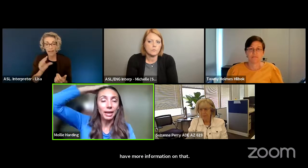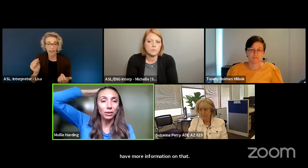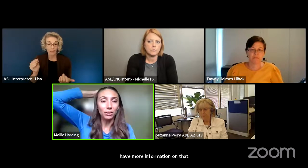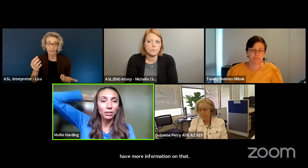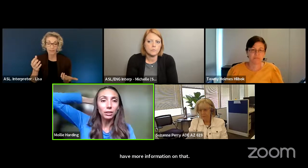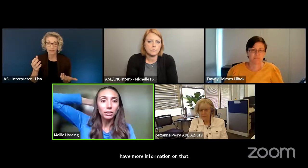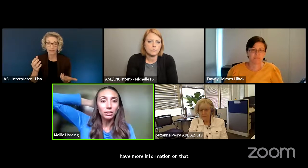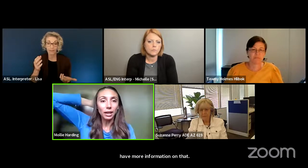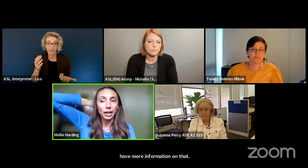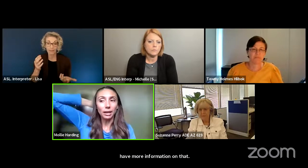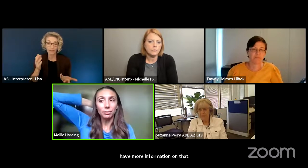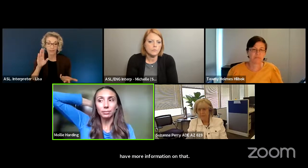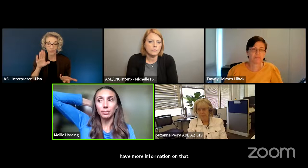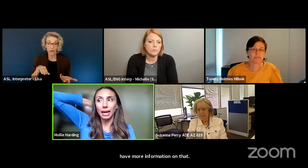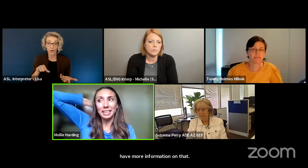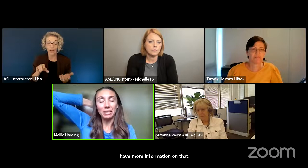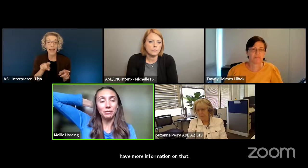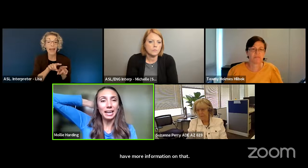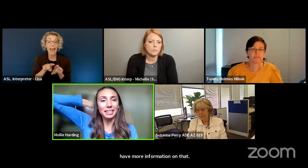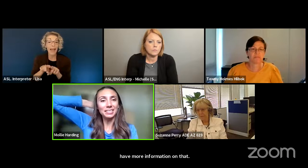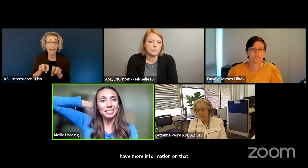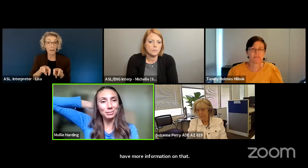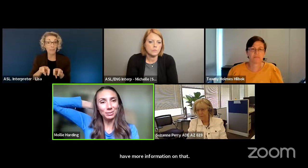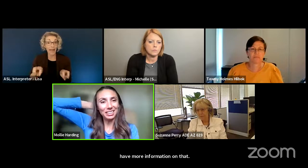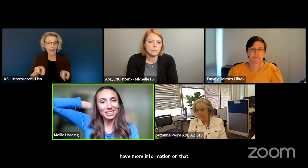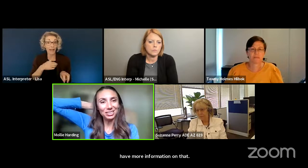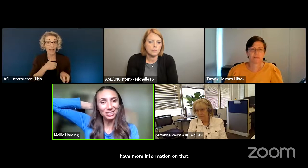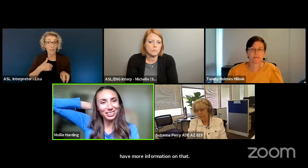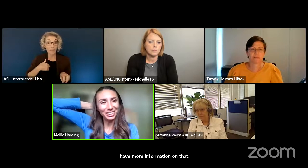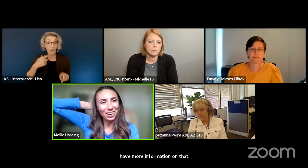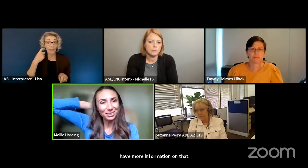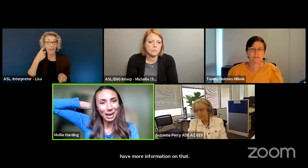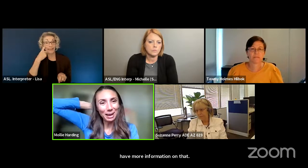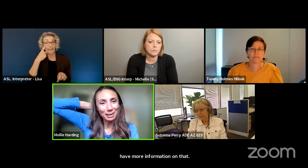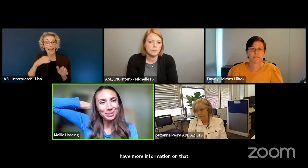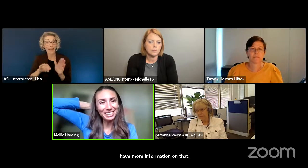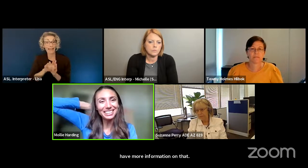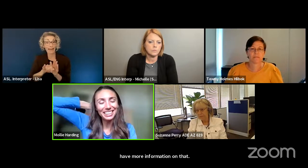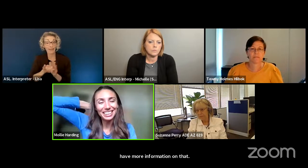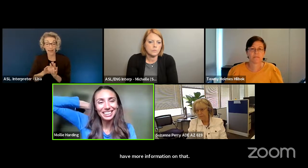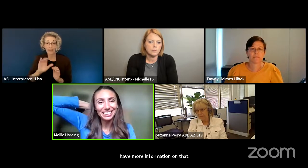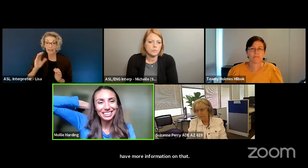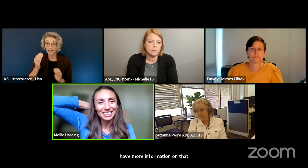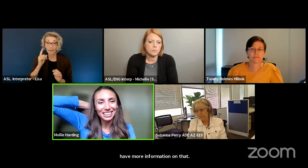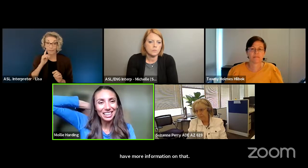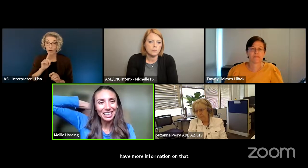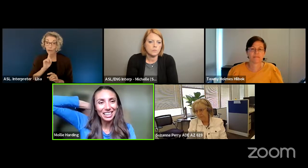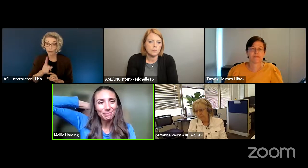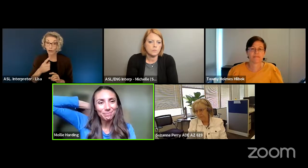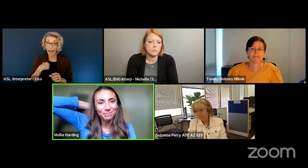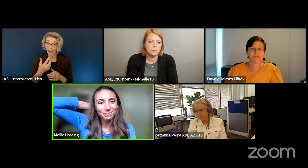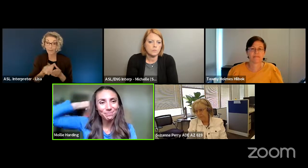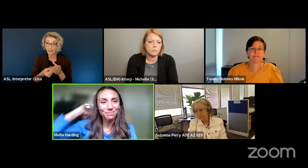our panel identified, it seems like there certainly are some gaps.